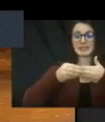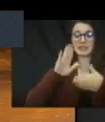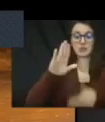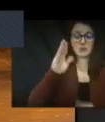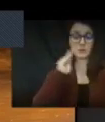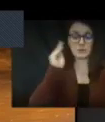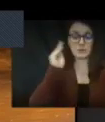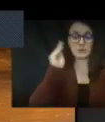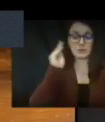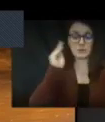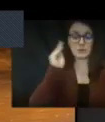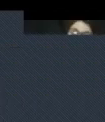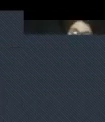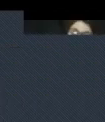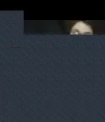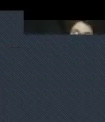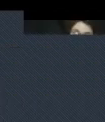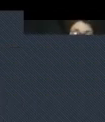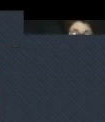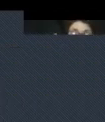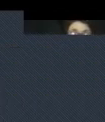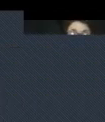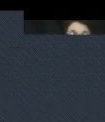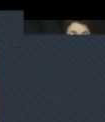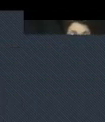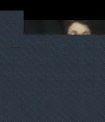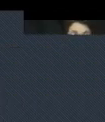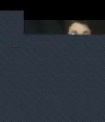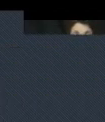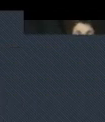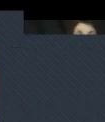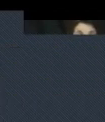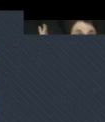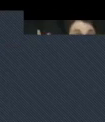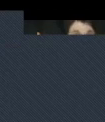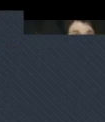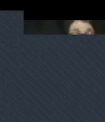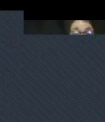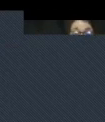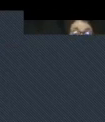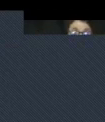Thanks for hanging out with me. I hope you can join me next week because we get to go see an